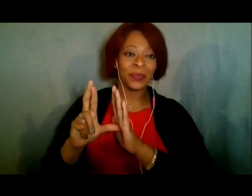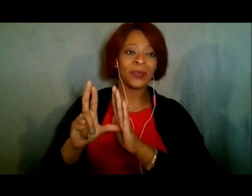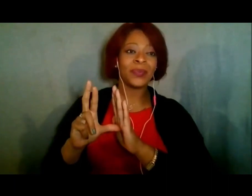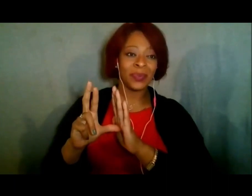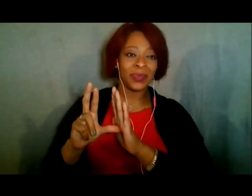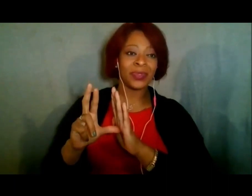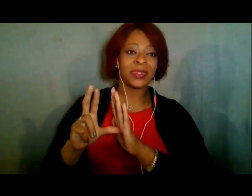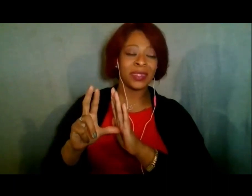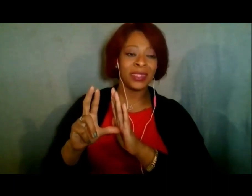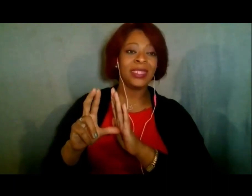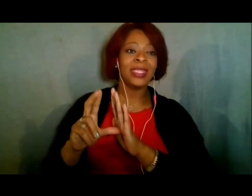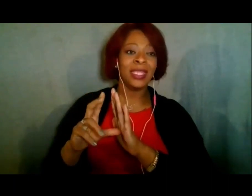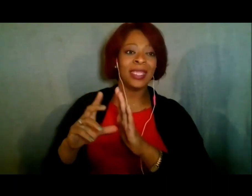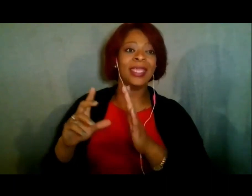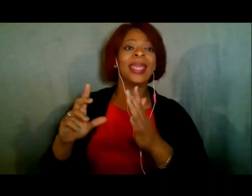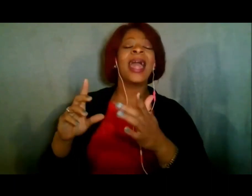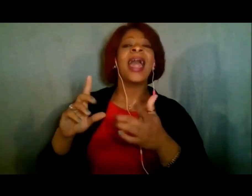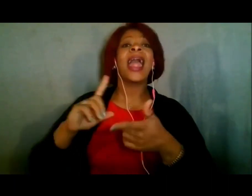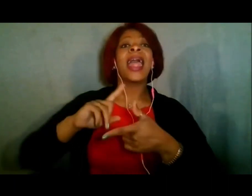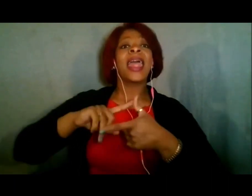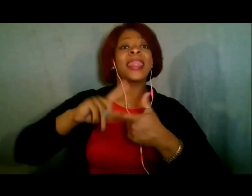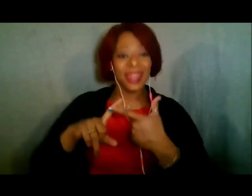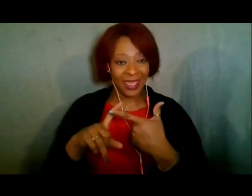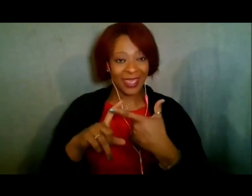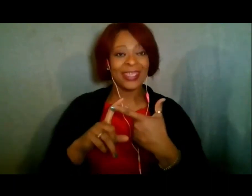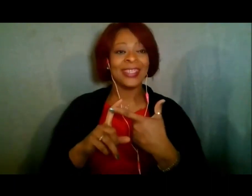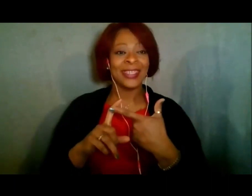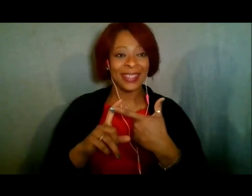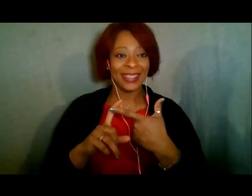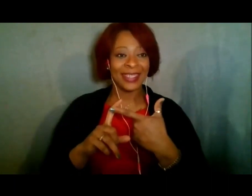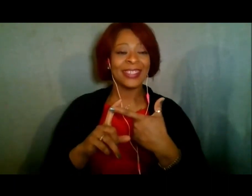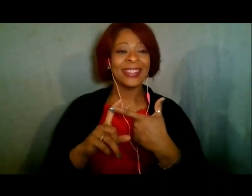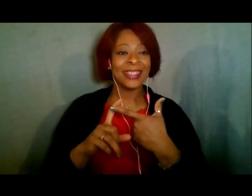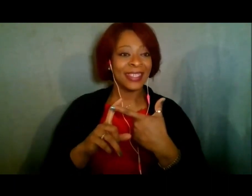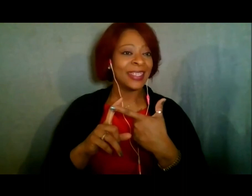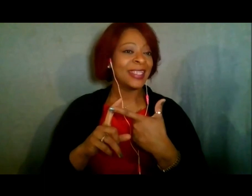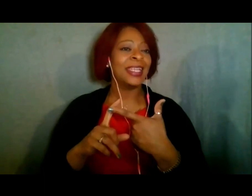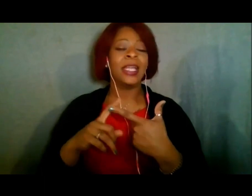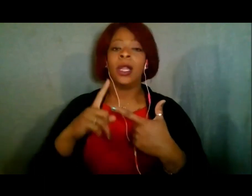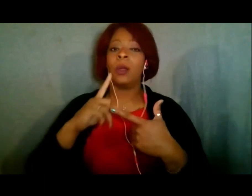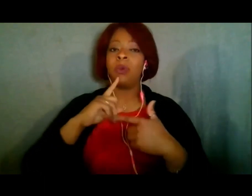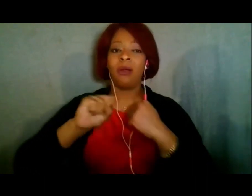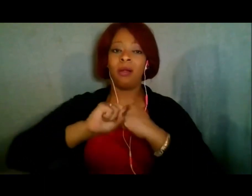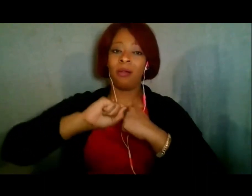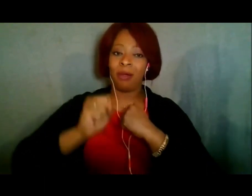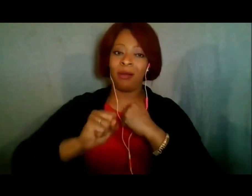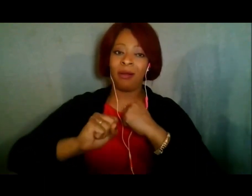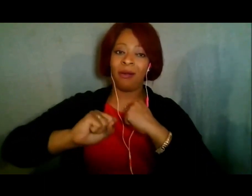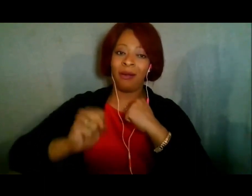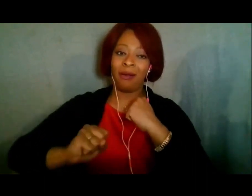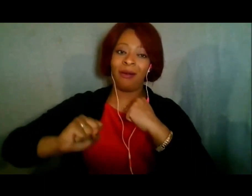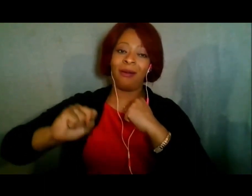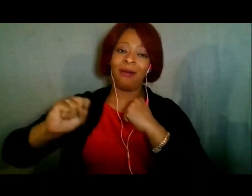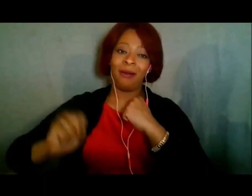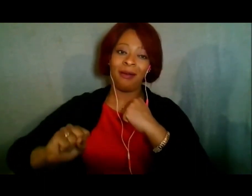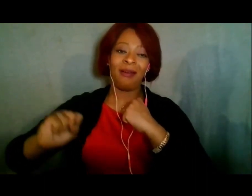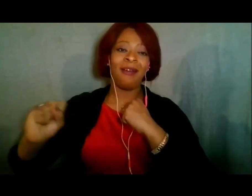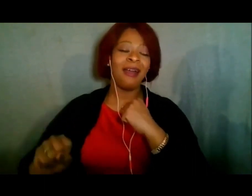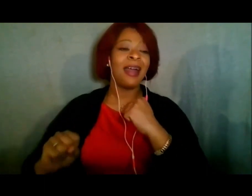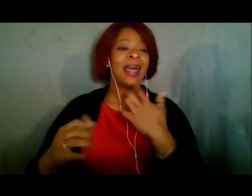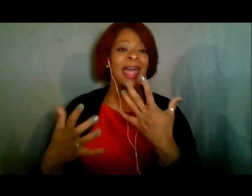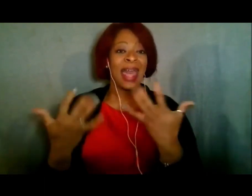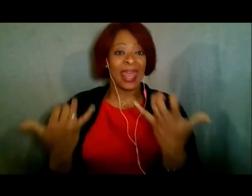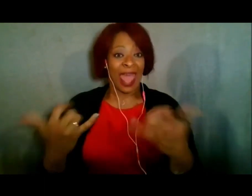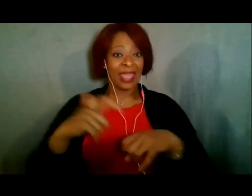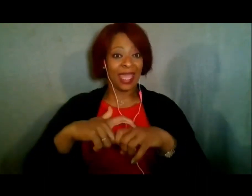And then, so it's this long drawn out process. This time